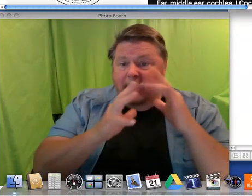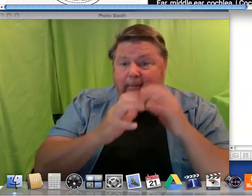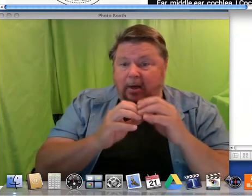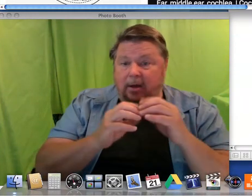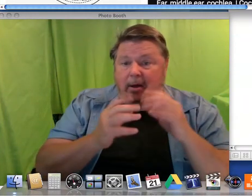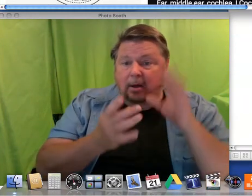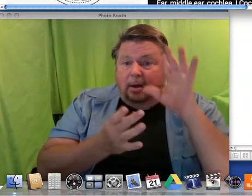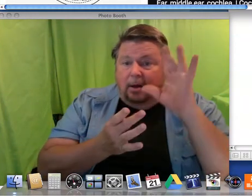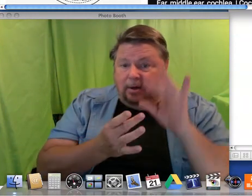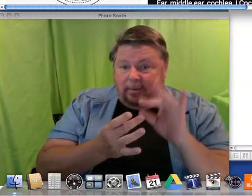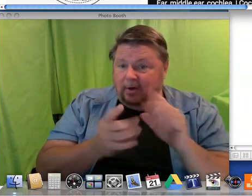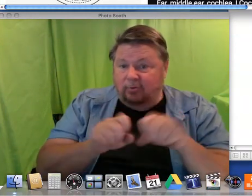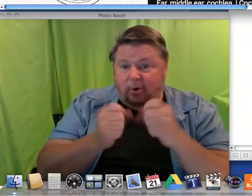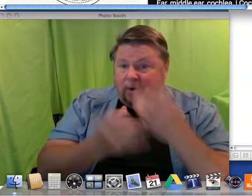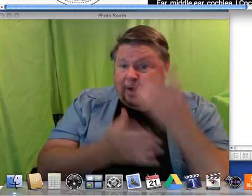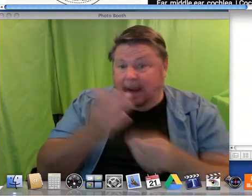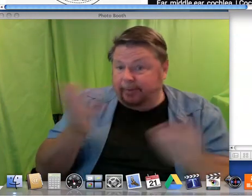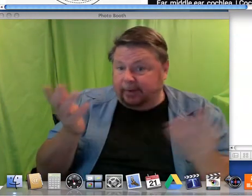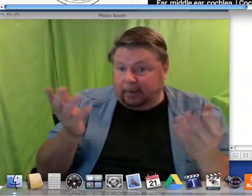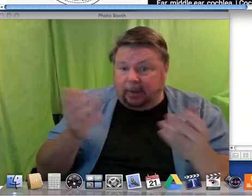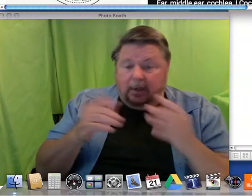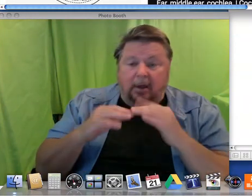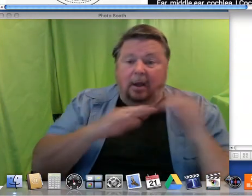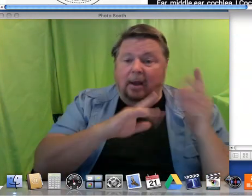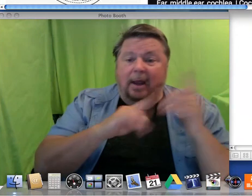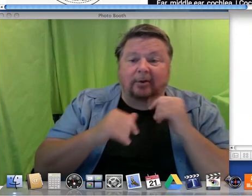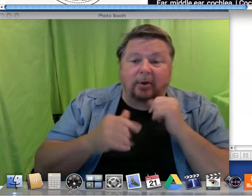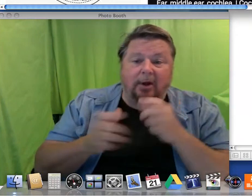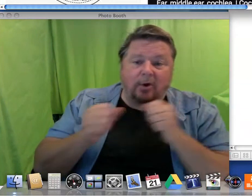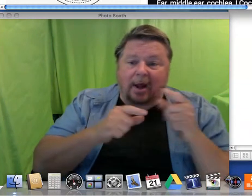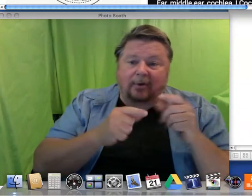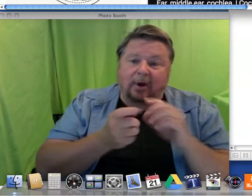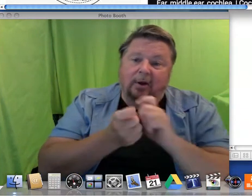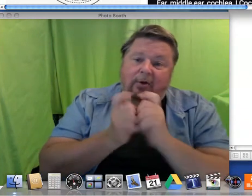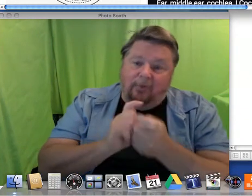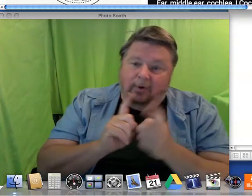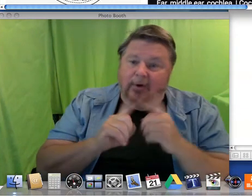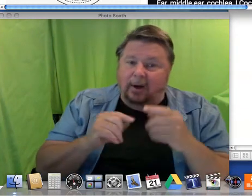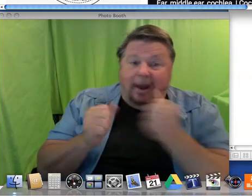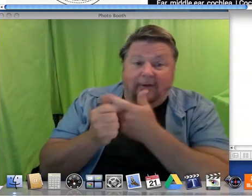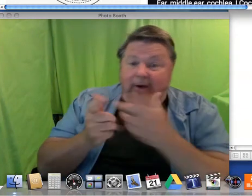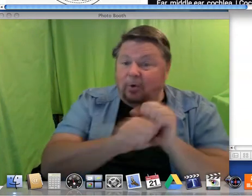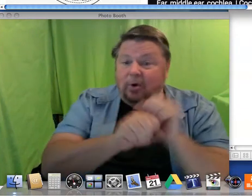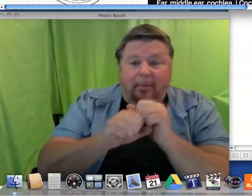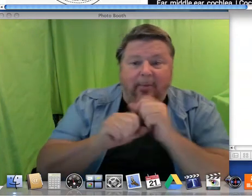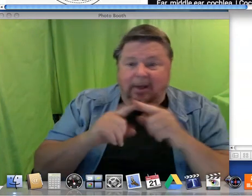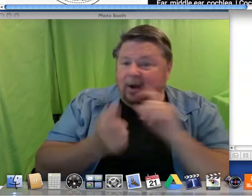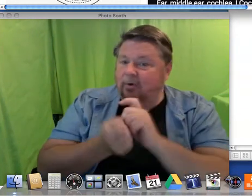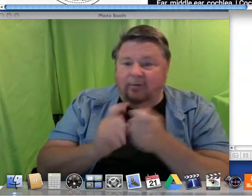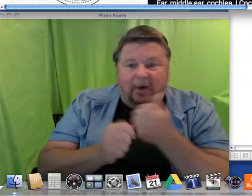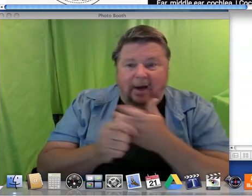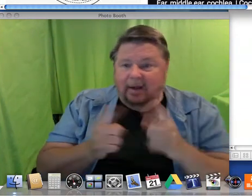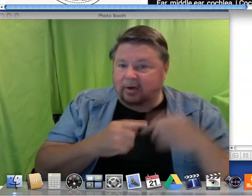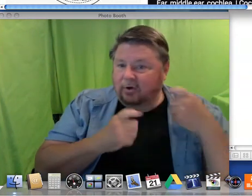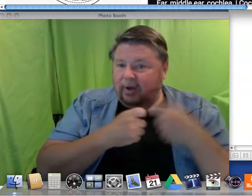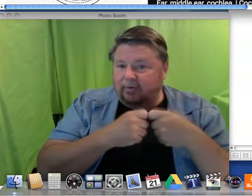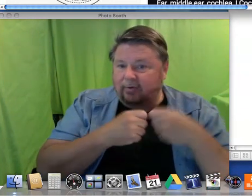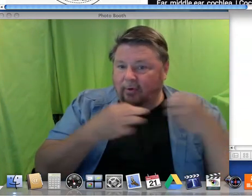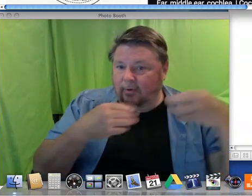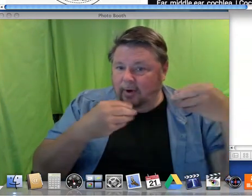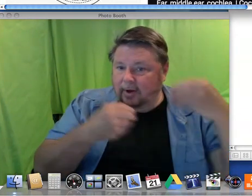might be diminished, broken, absent, and so they do not convert. Everything's working, but they don't convert anything to